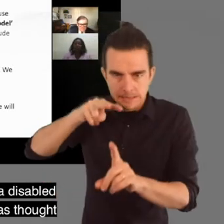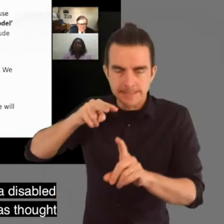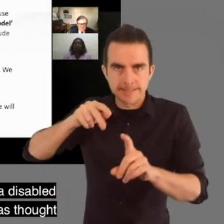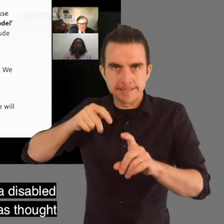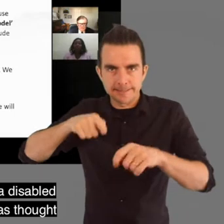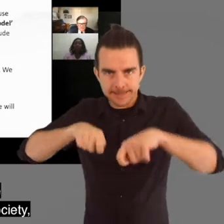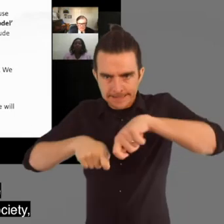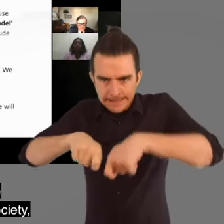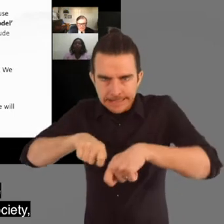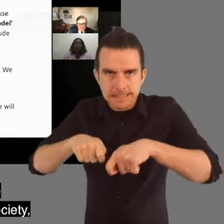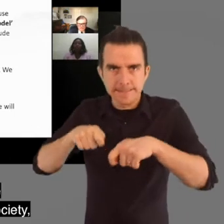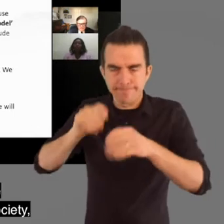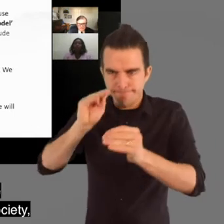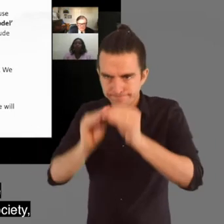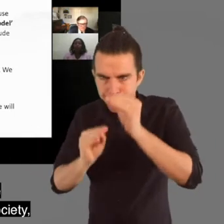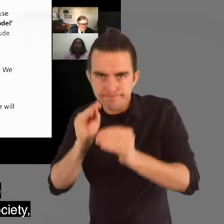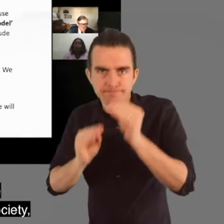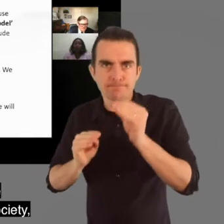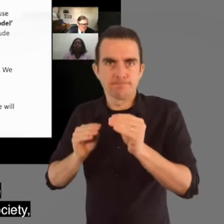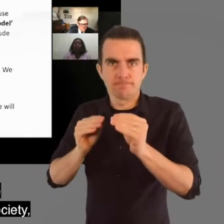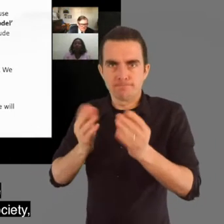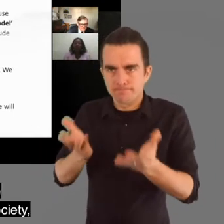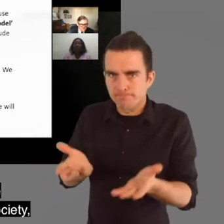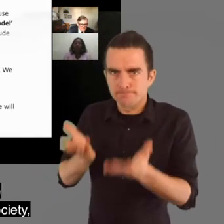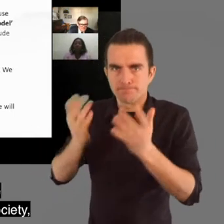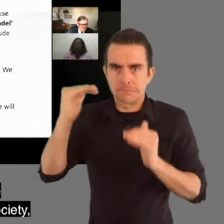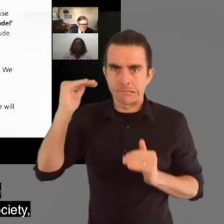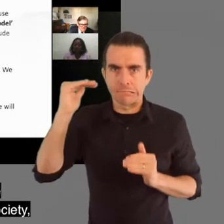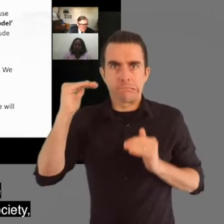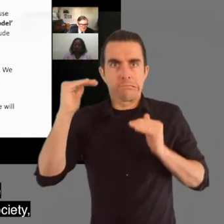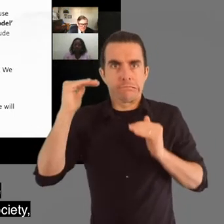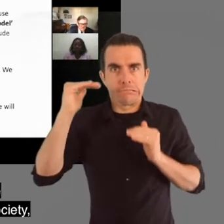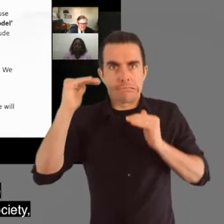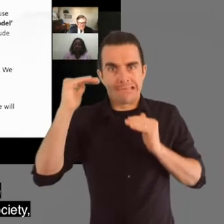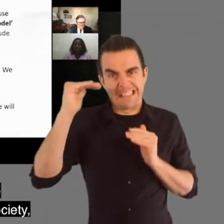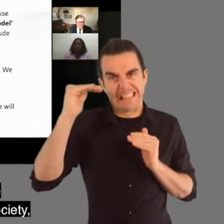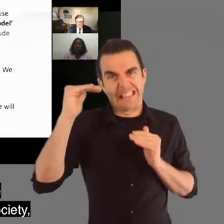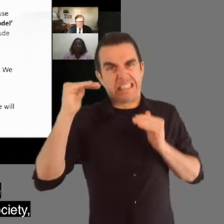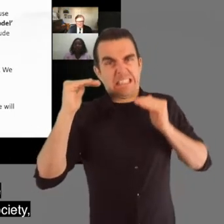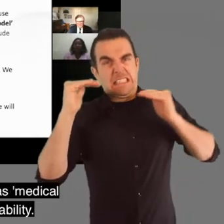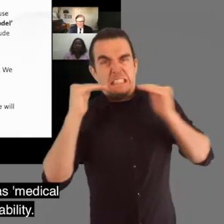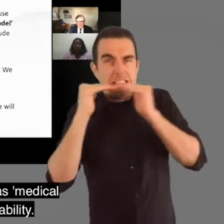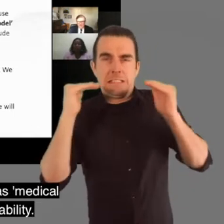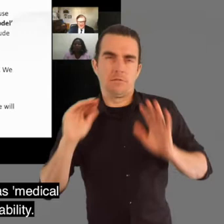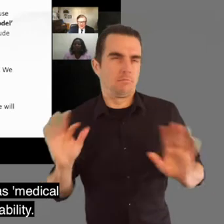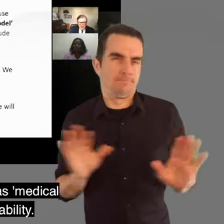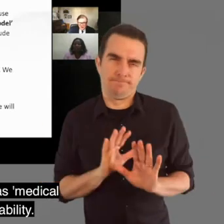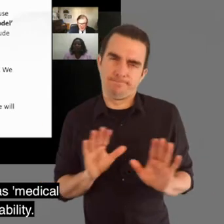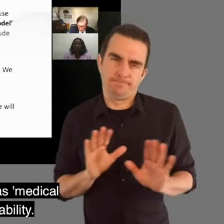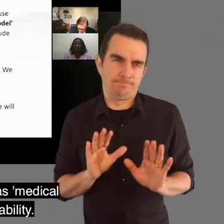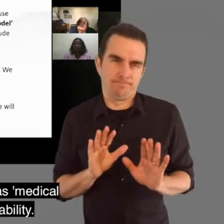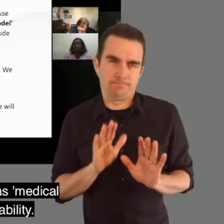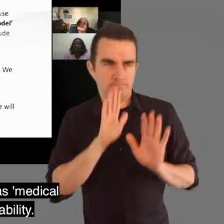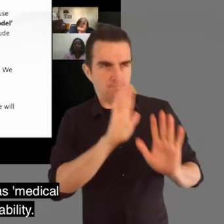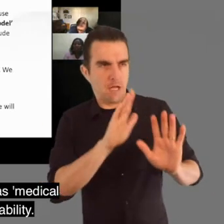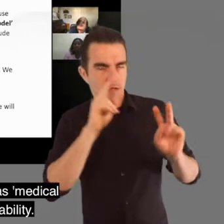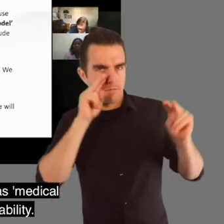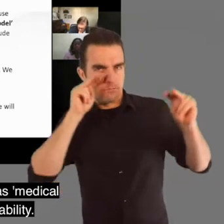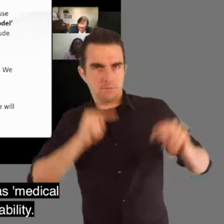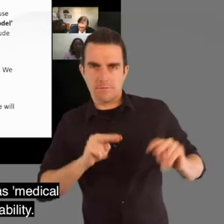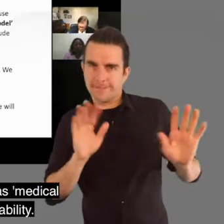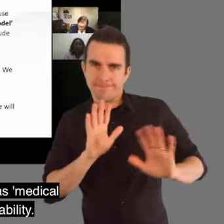was thought to be the root cause of their exclusion from society, an approach now referred to